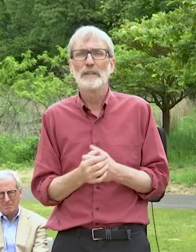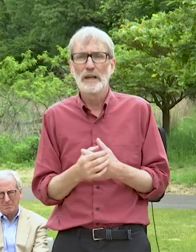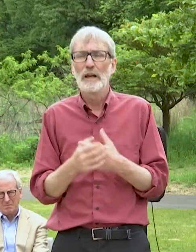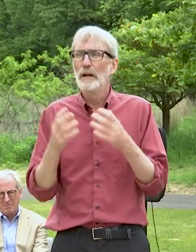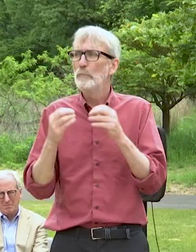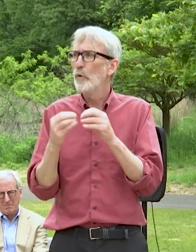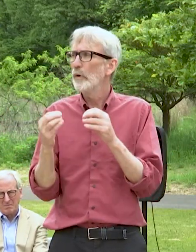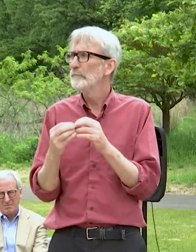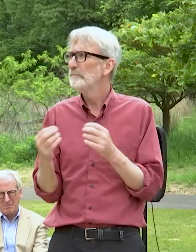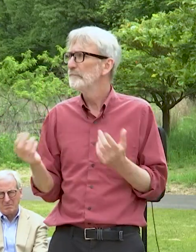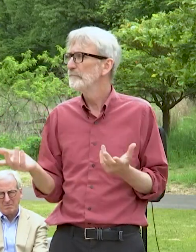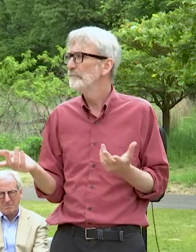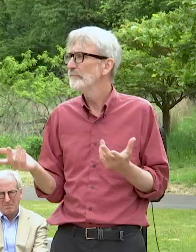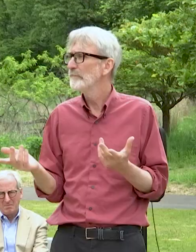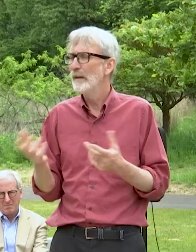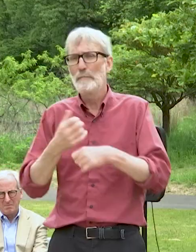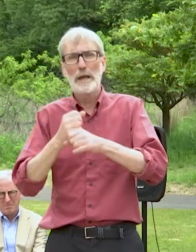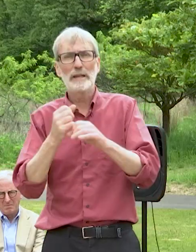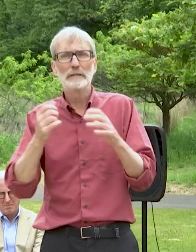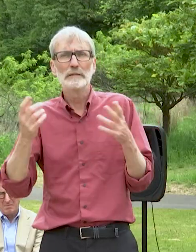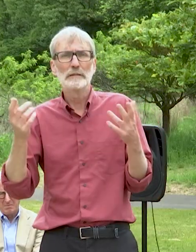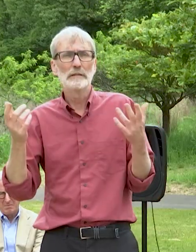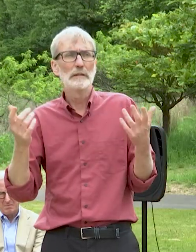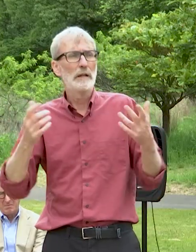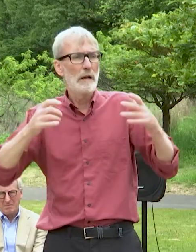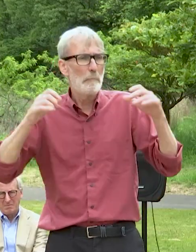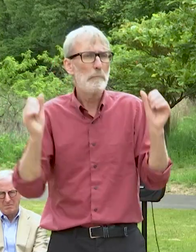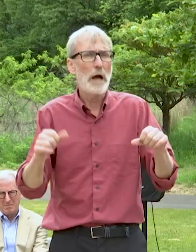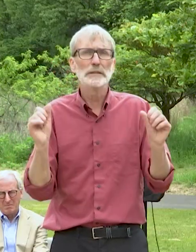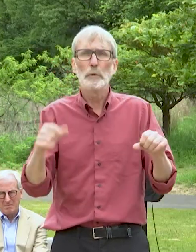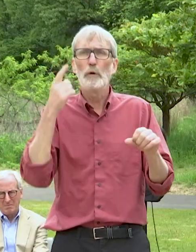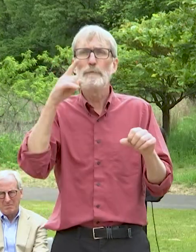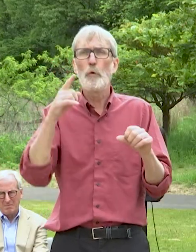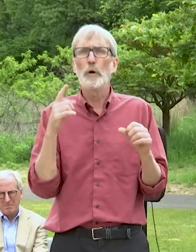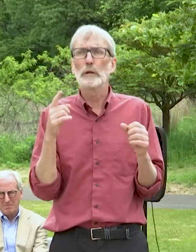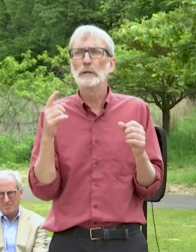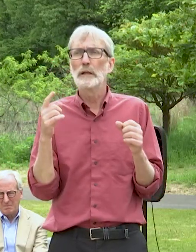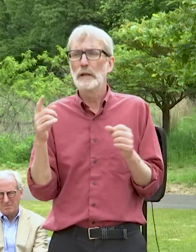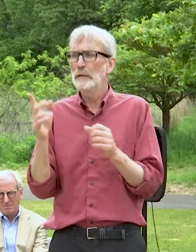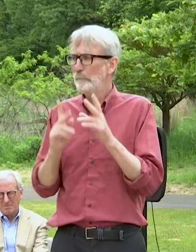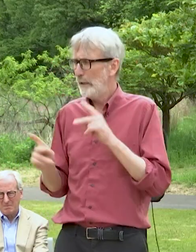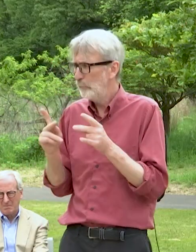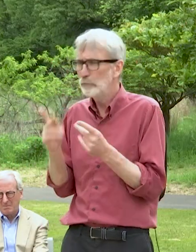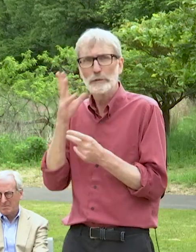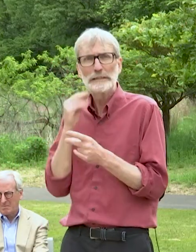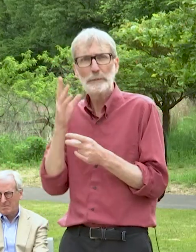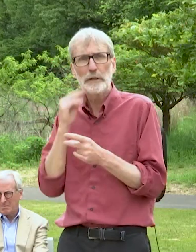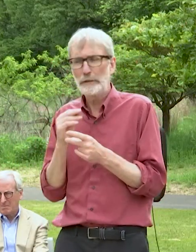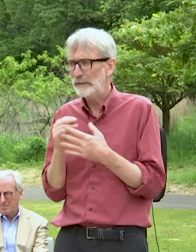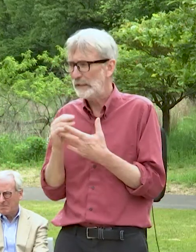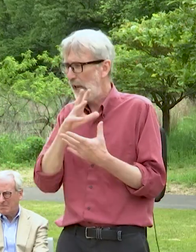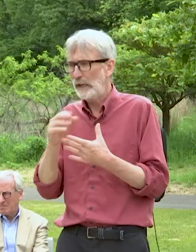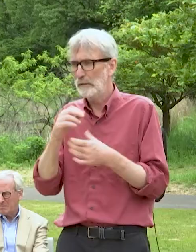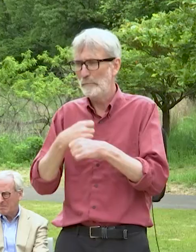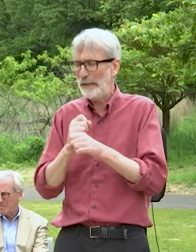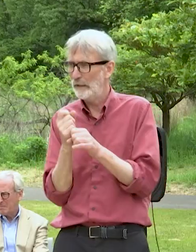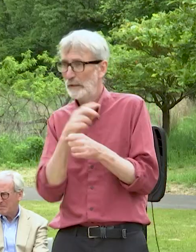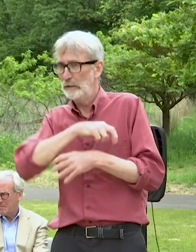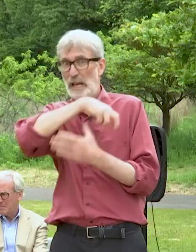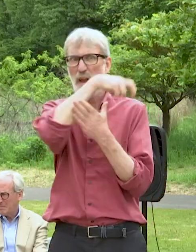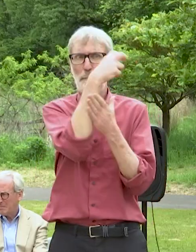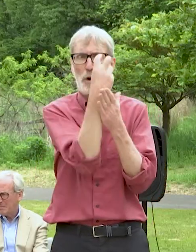It's really about making it possible to experience and create a totally immersive